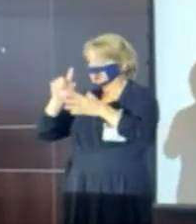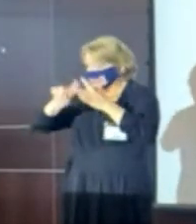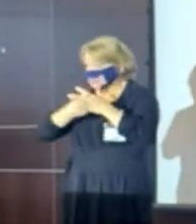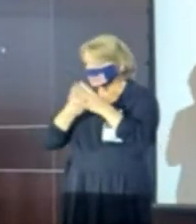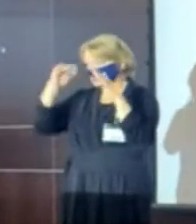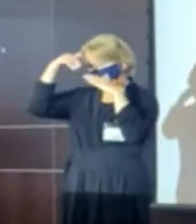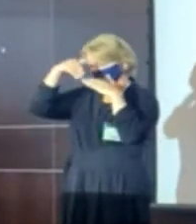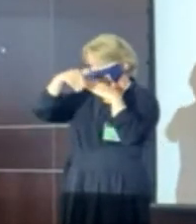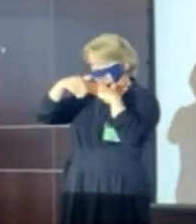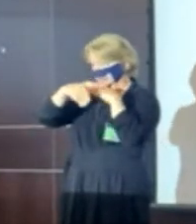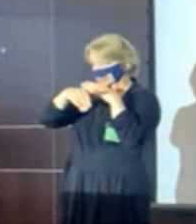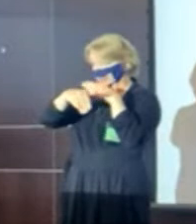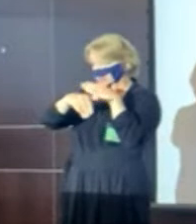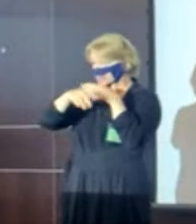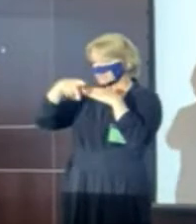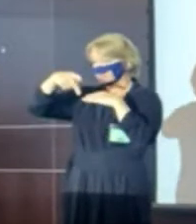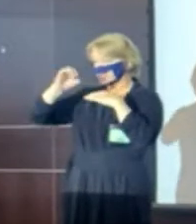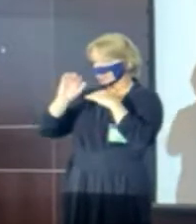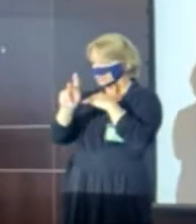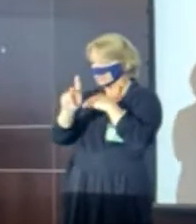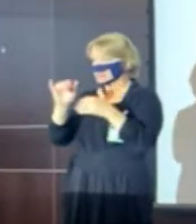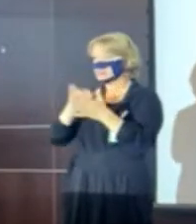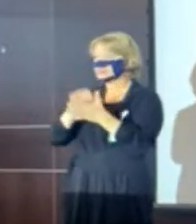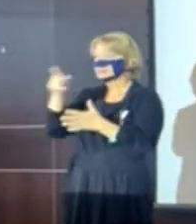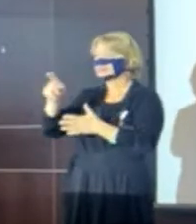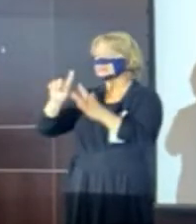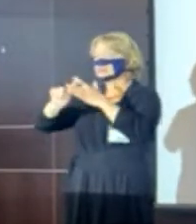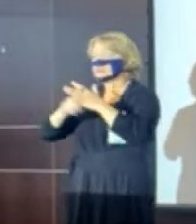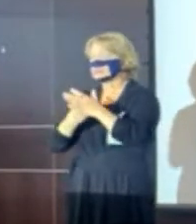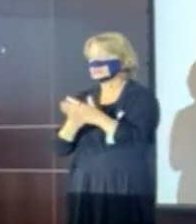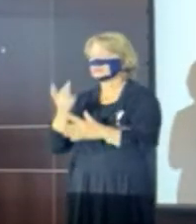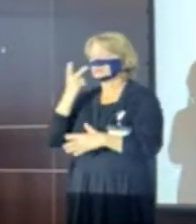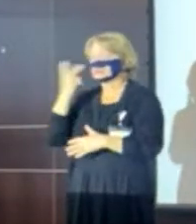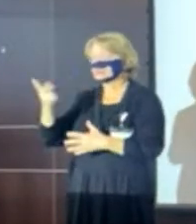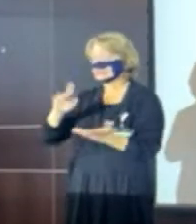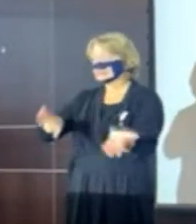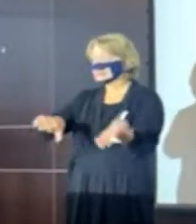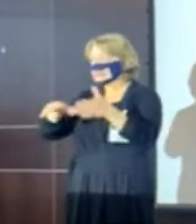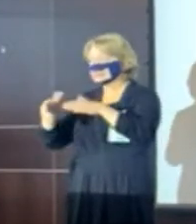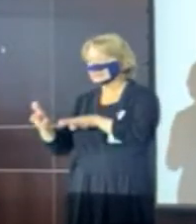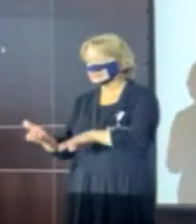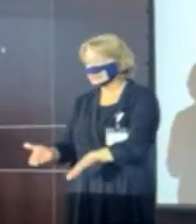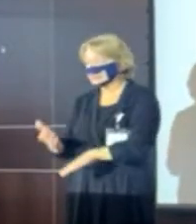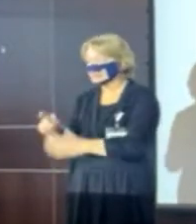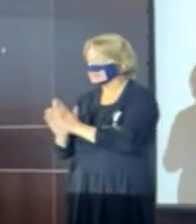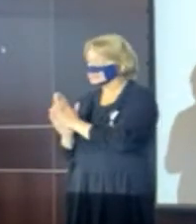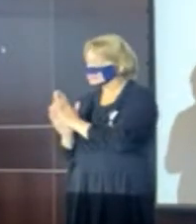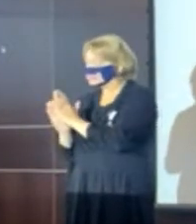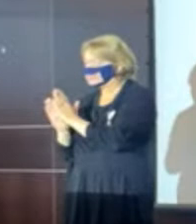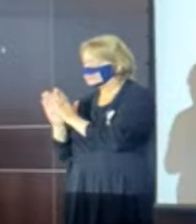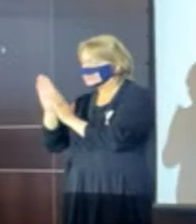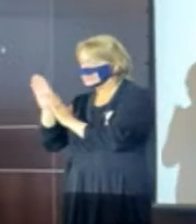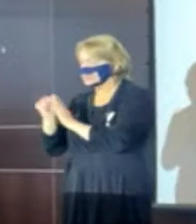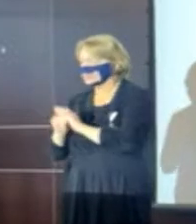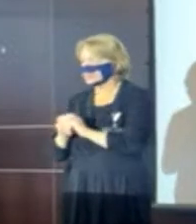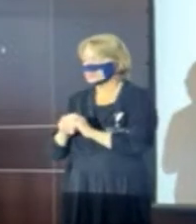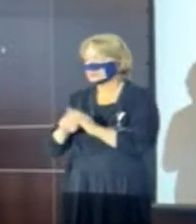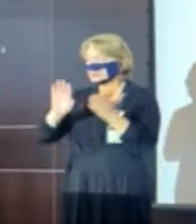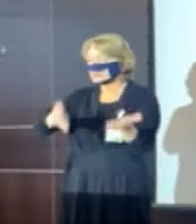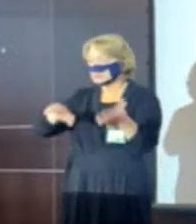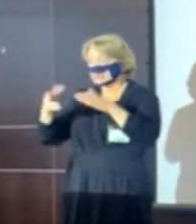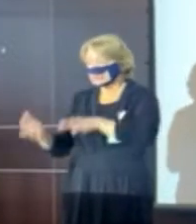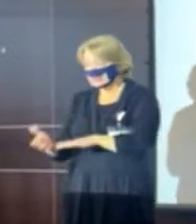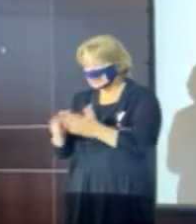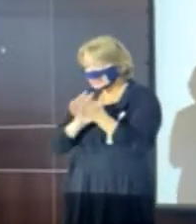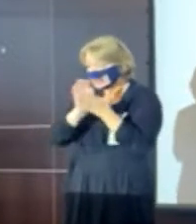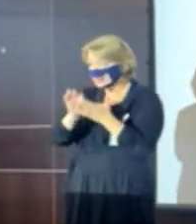in, that we start seeing deaths spike? So will death counts essentially keep